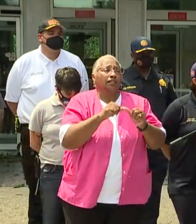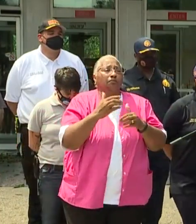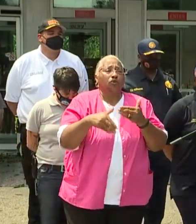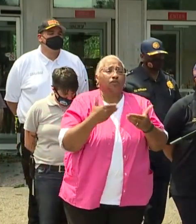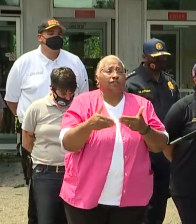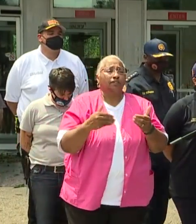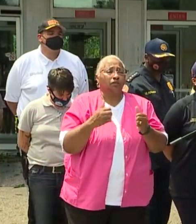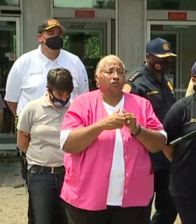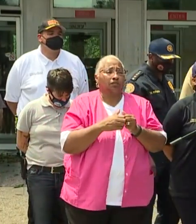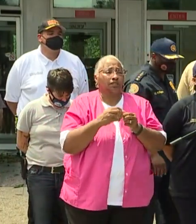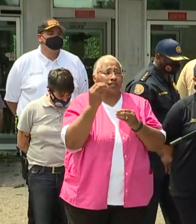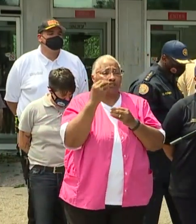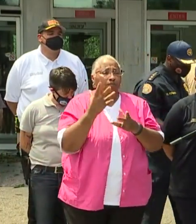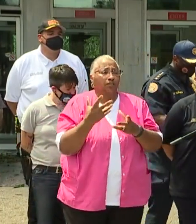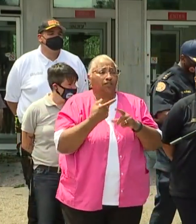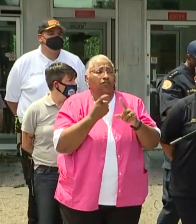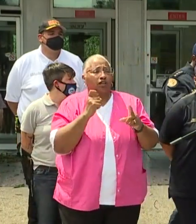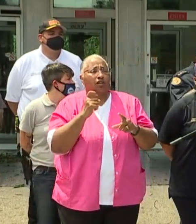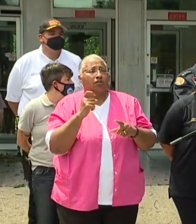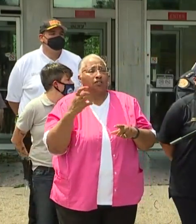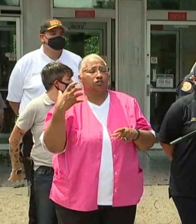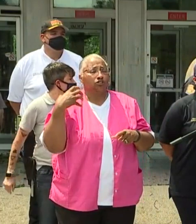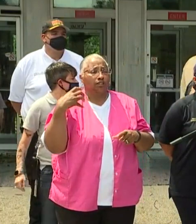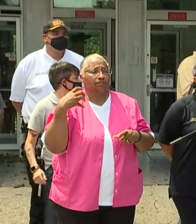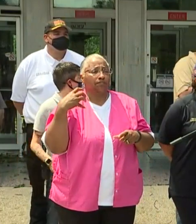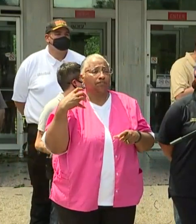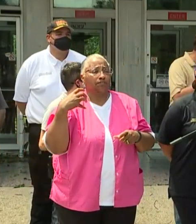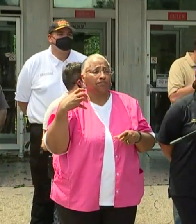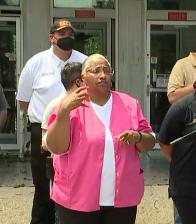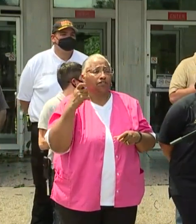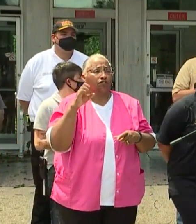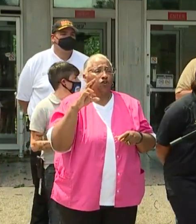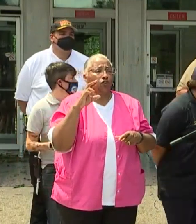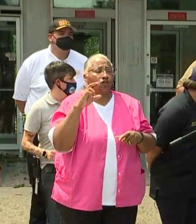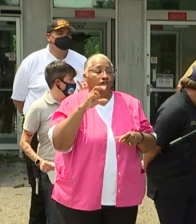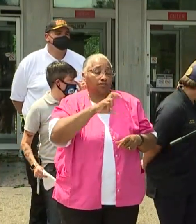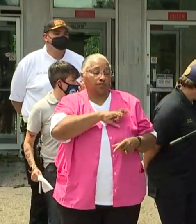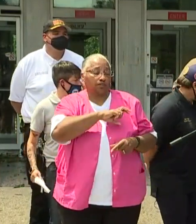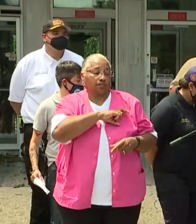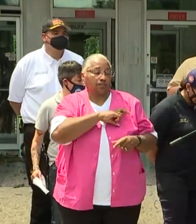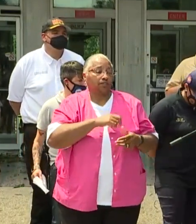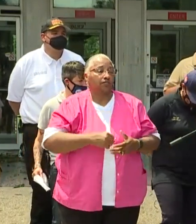with information from Chief Sean Ferguson.